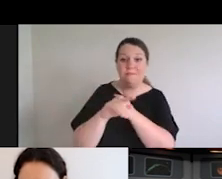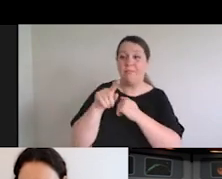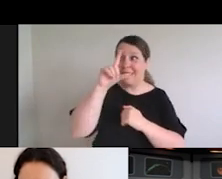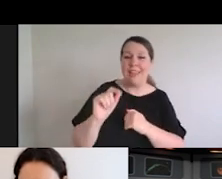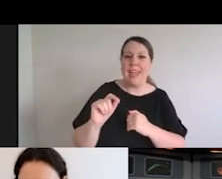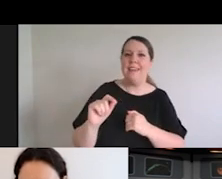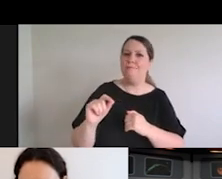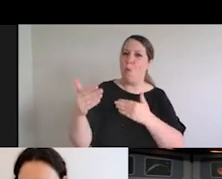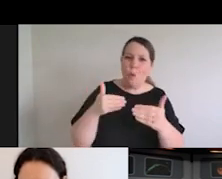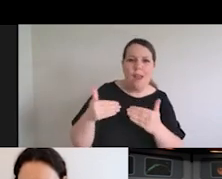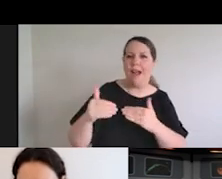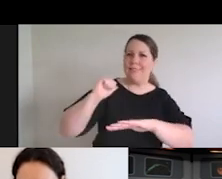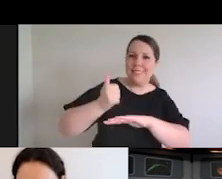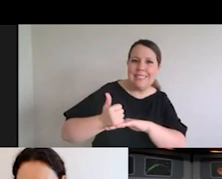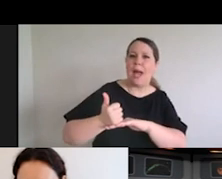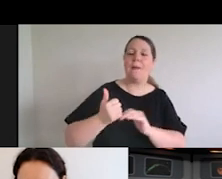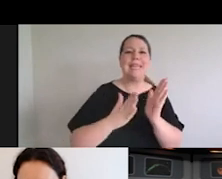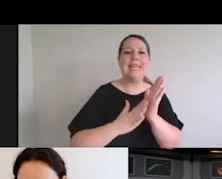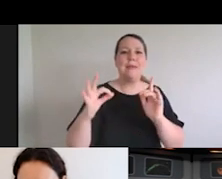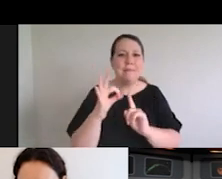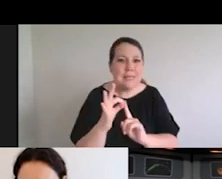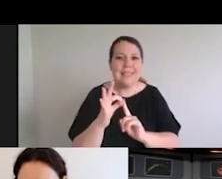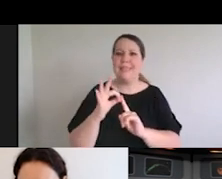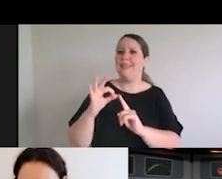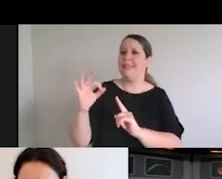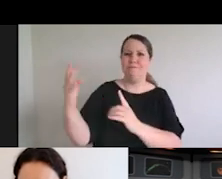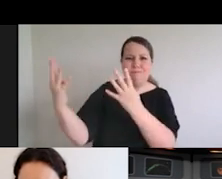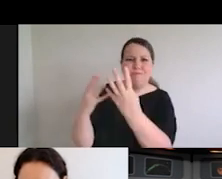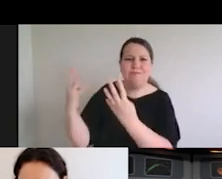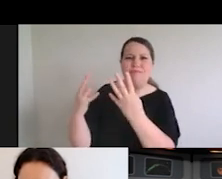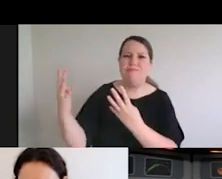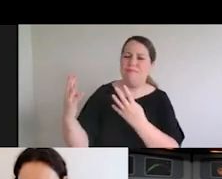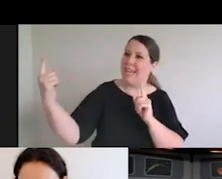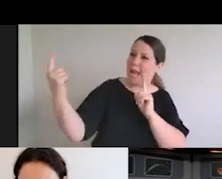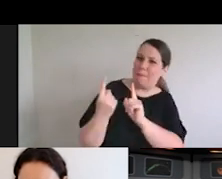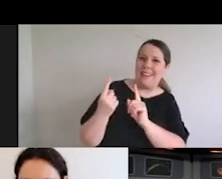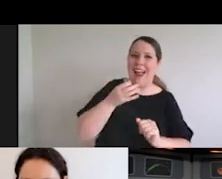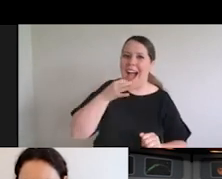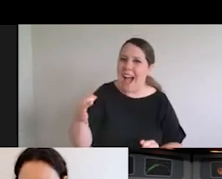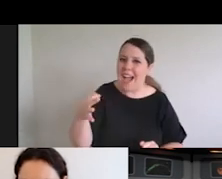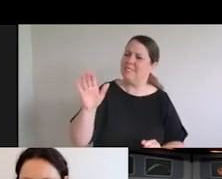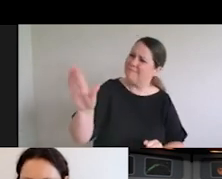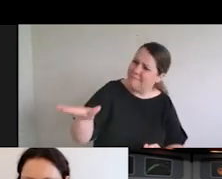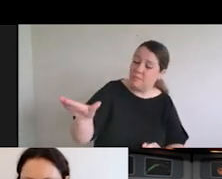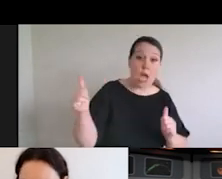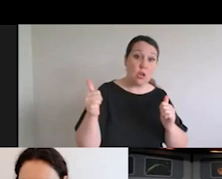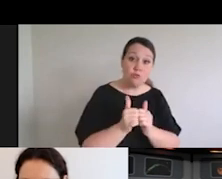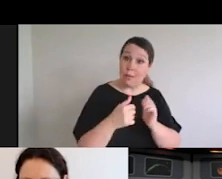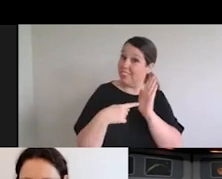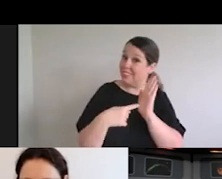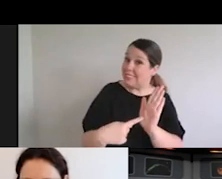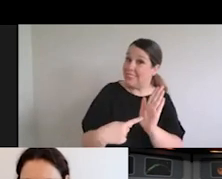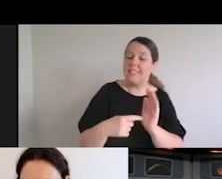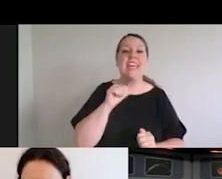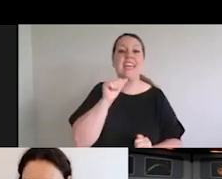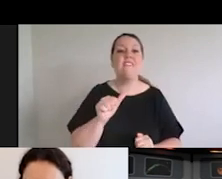what you need and what's been offered, and ask them individually, do you agree? And if they're opposition, say, what